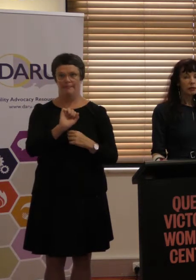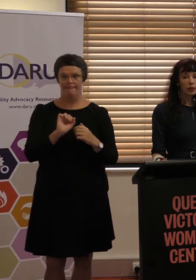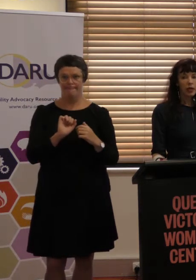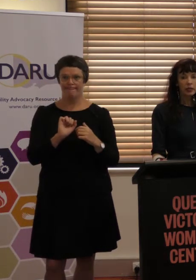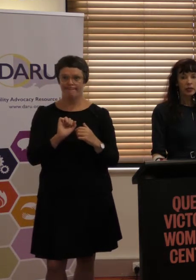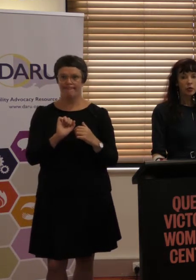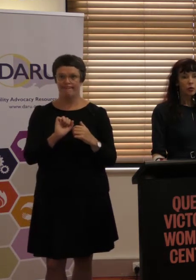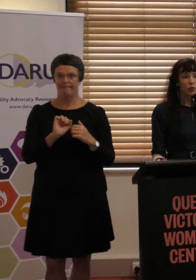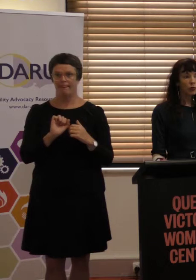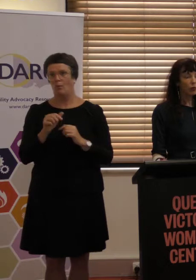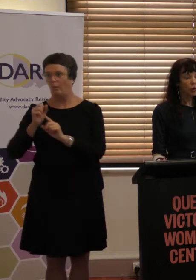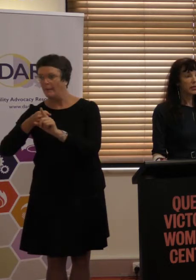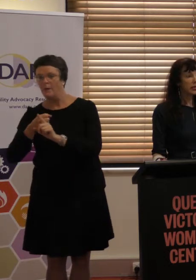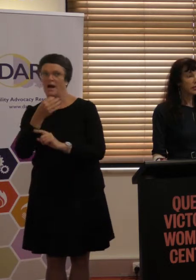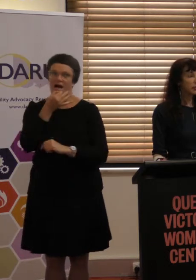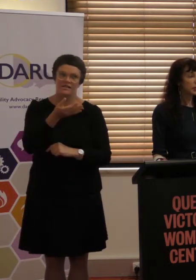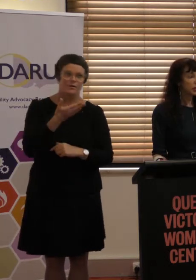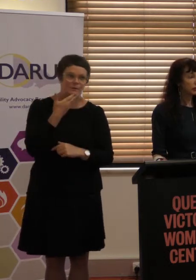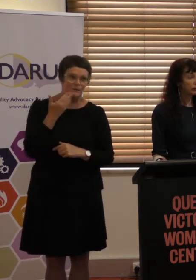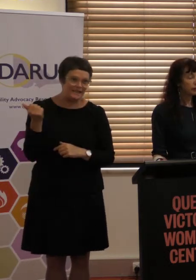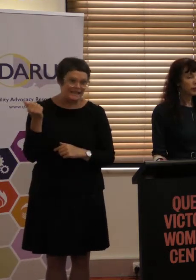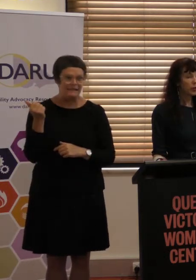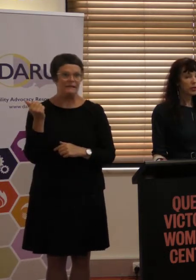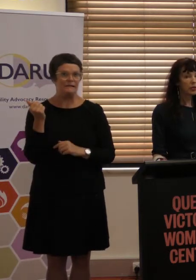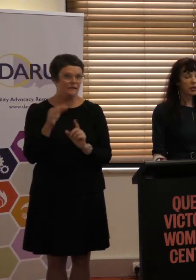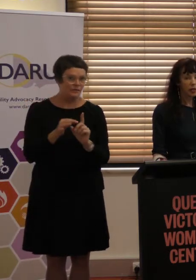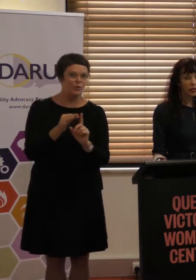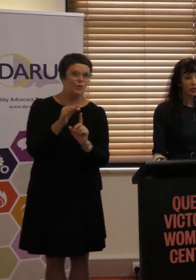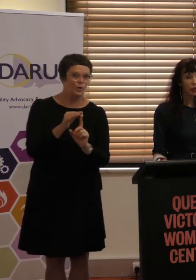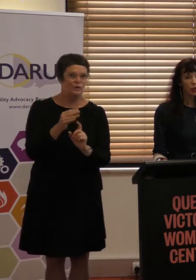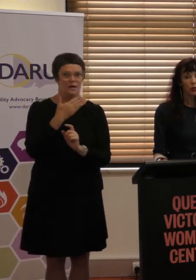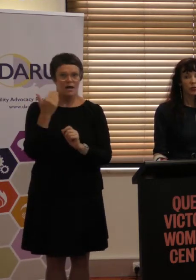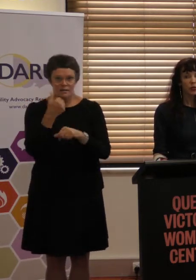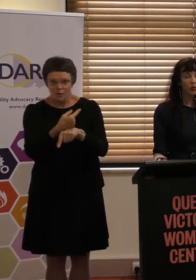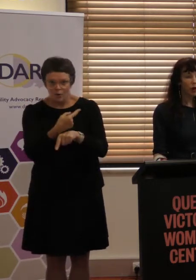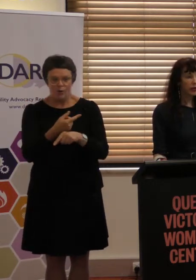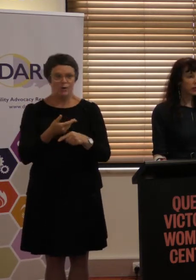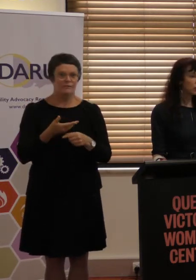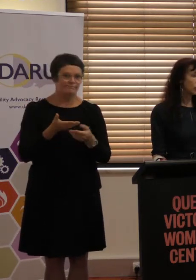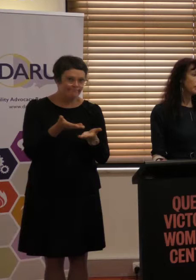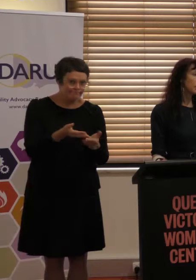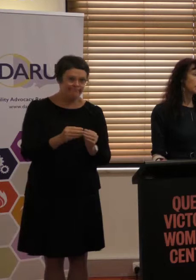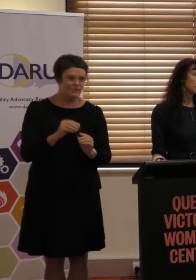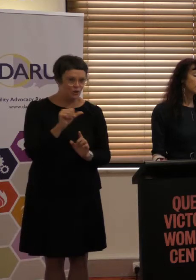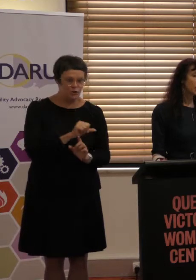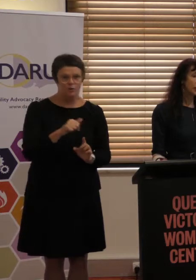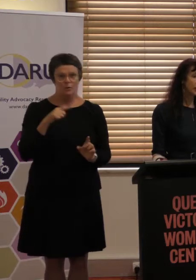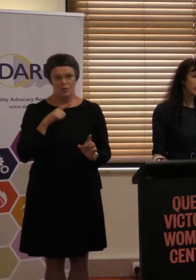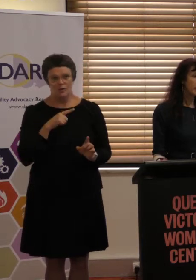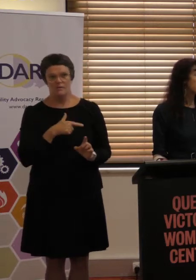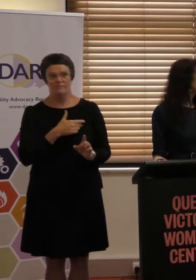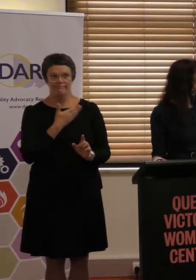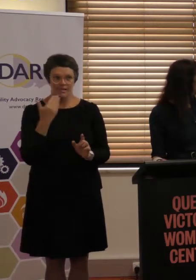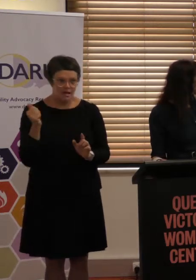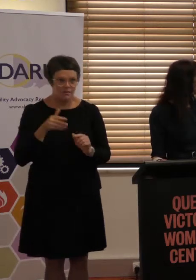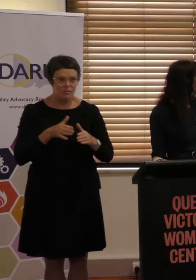asked politely to do what is needed to be done, because it's a nice thing to do, because it's the right thing to do, because little Johnny needs